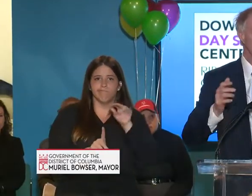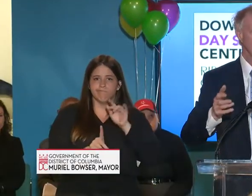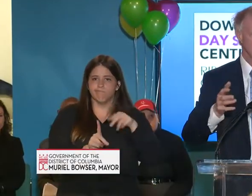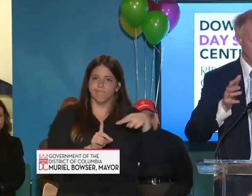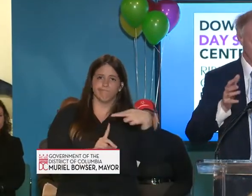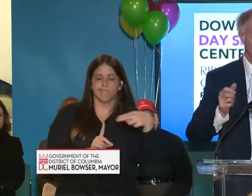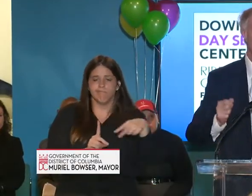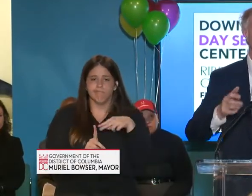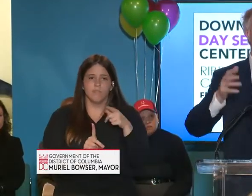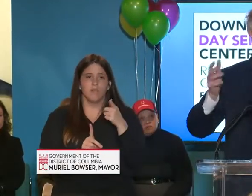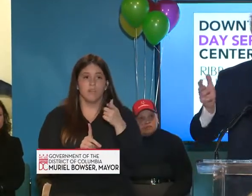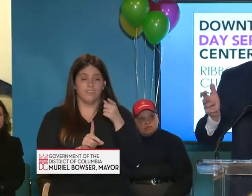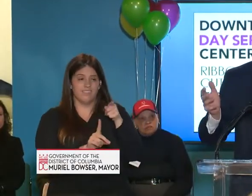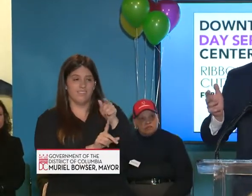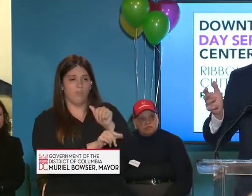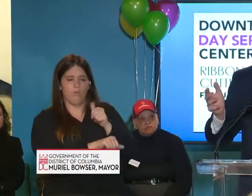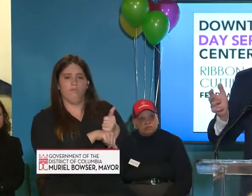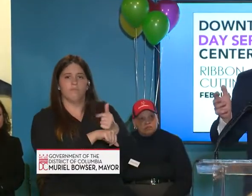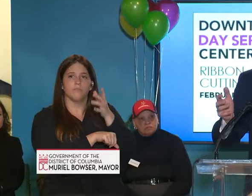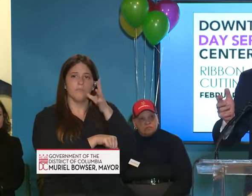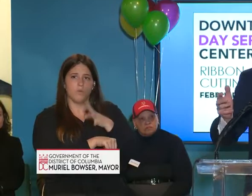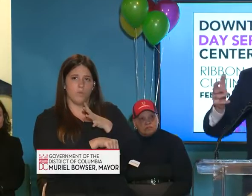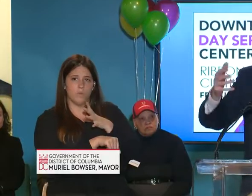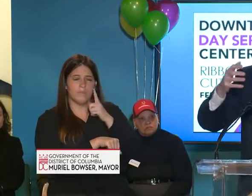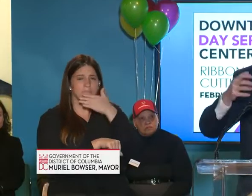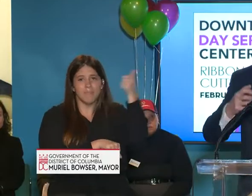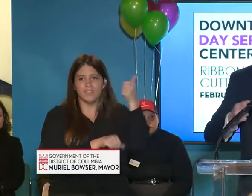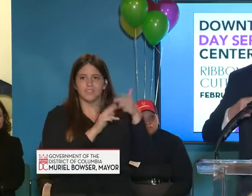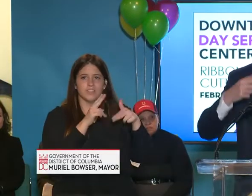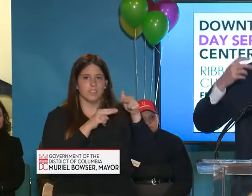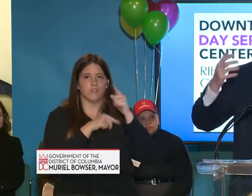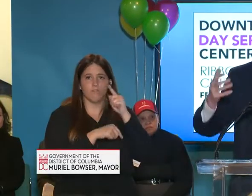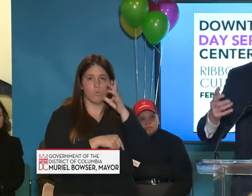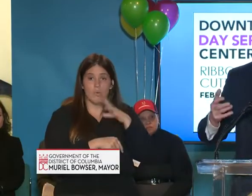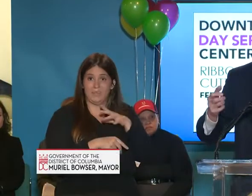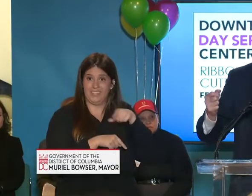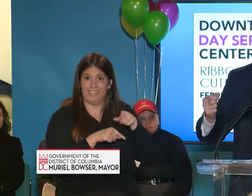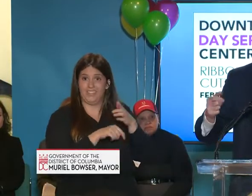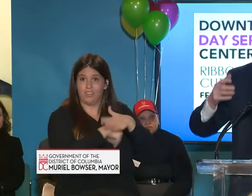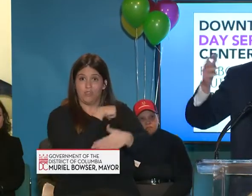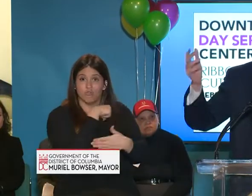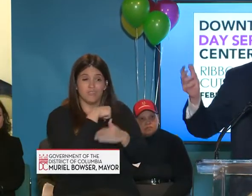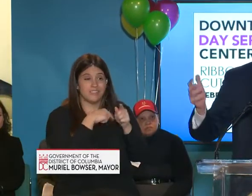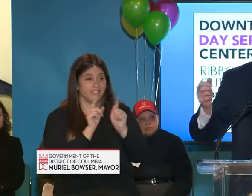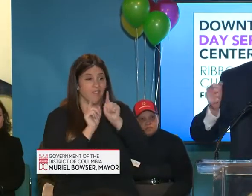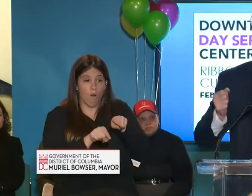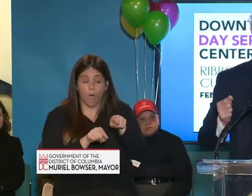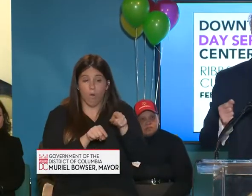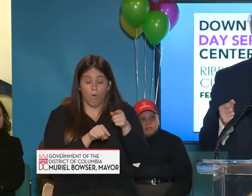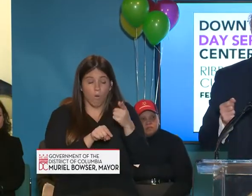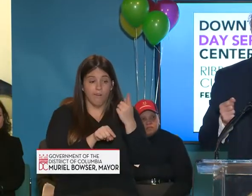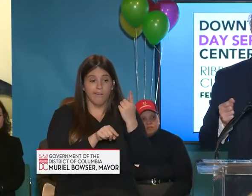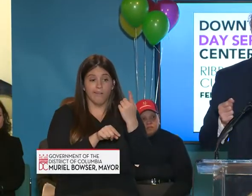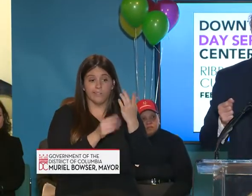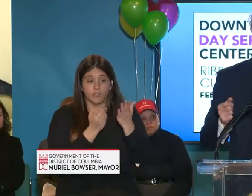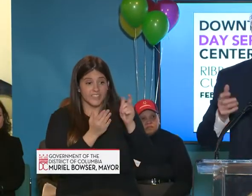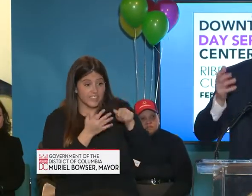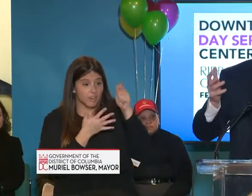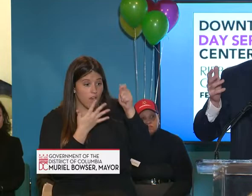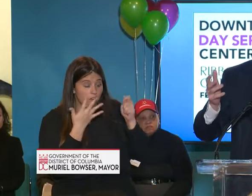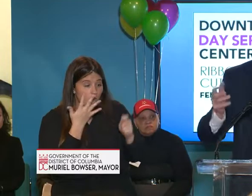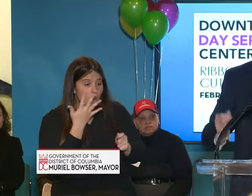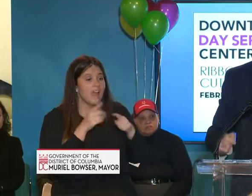it is for women, one of the best facilities in the country where people can come and get the services they need and then move on.